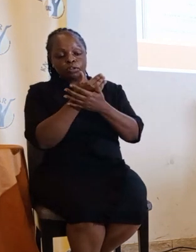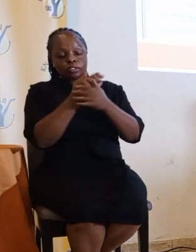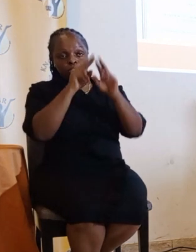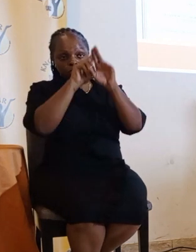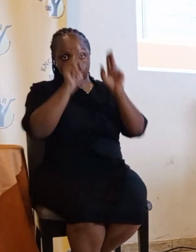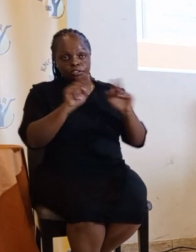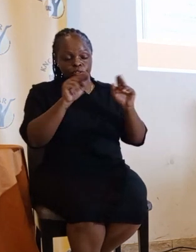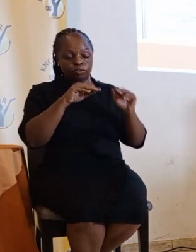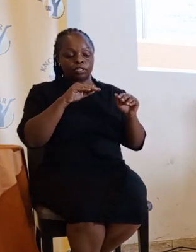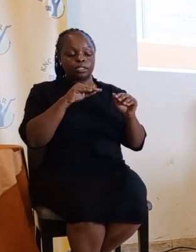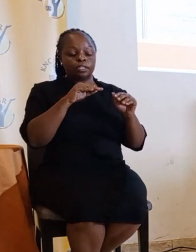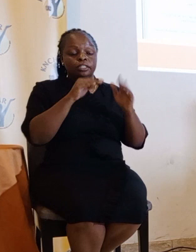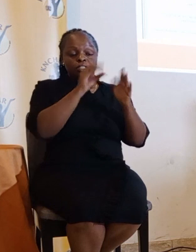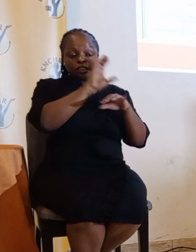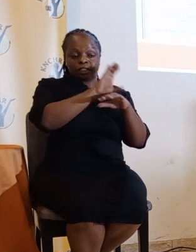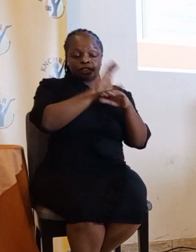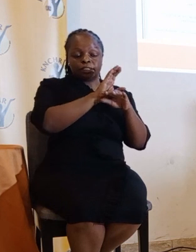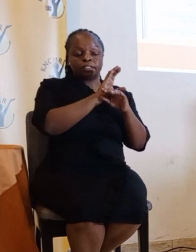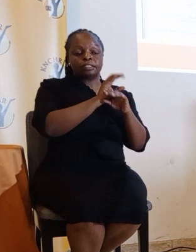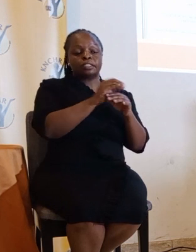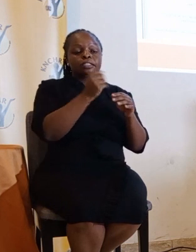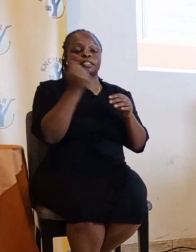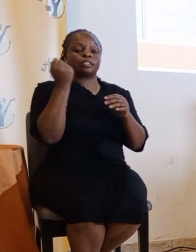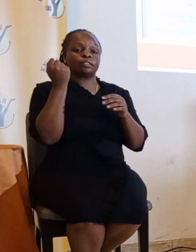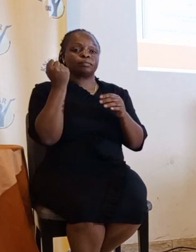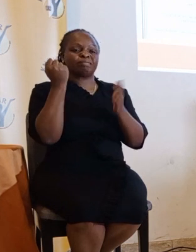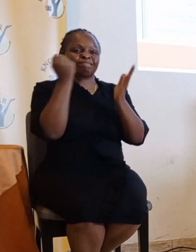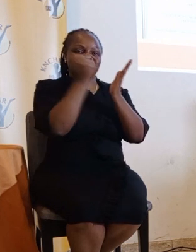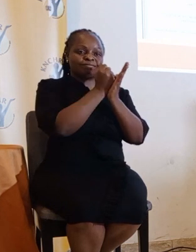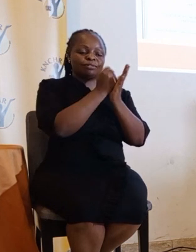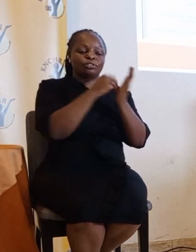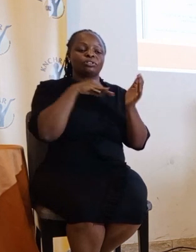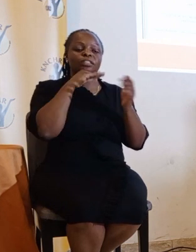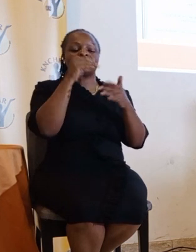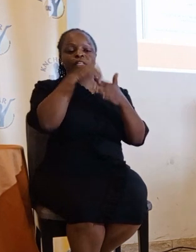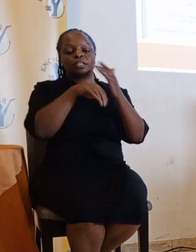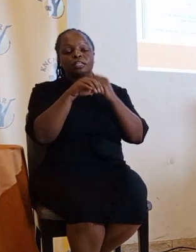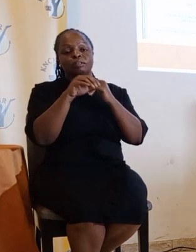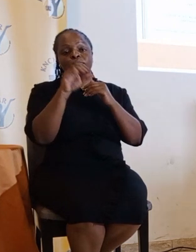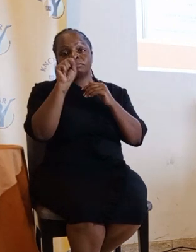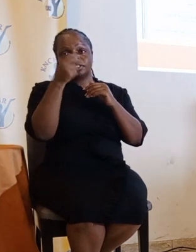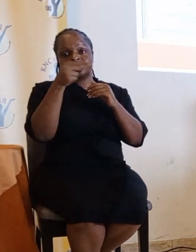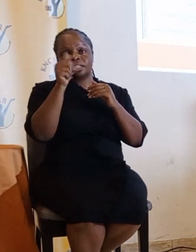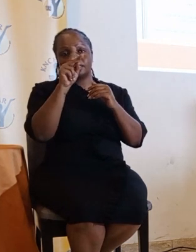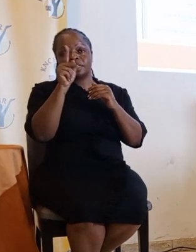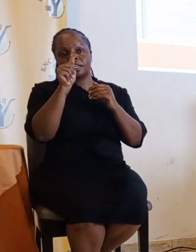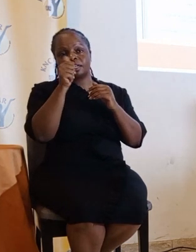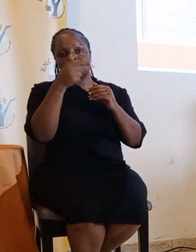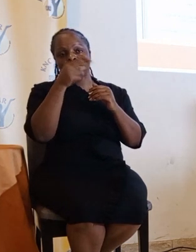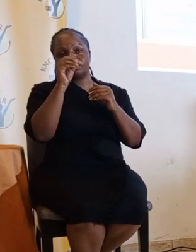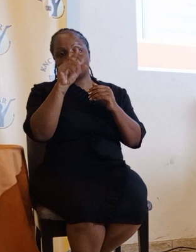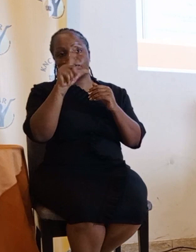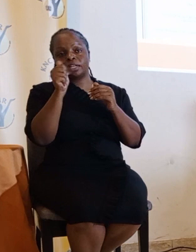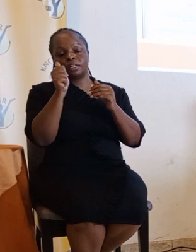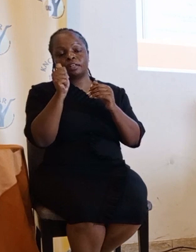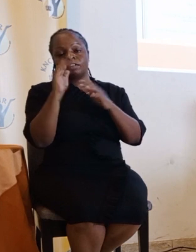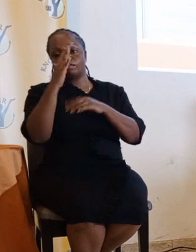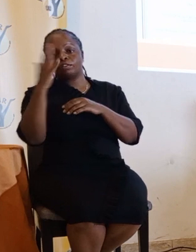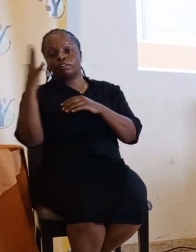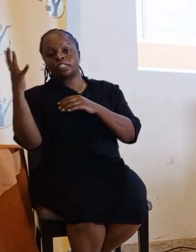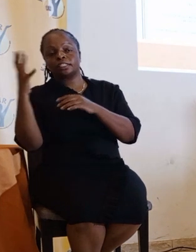stabbed to death in Shakahola Forest, under instructions from their pastor Paul Mackenzie, brought to the fore